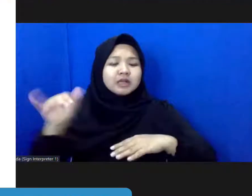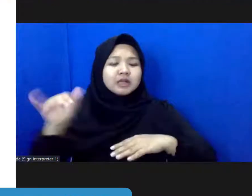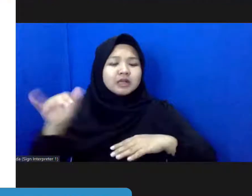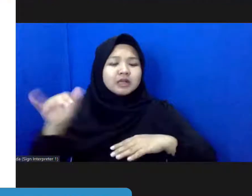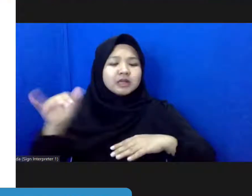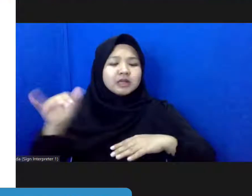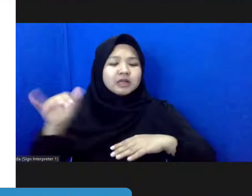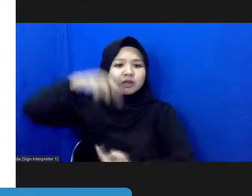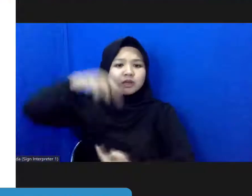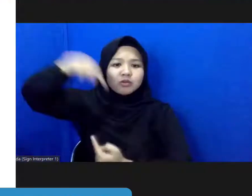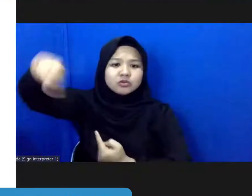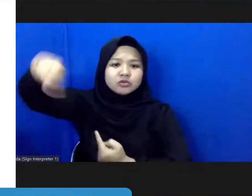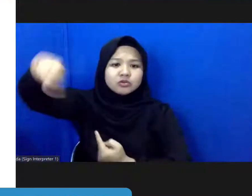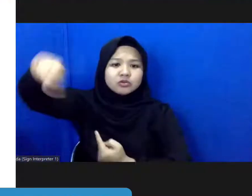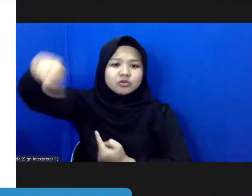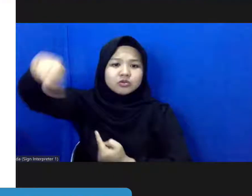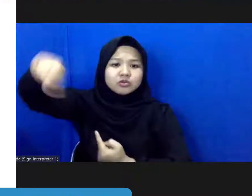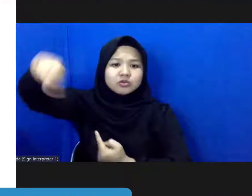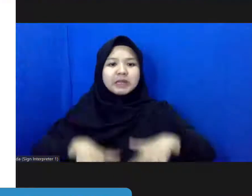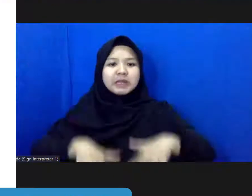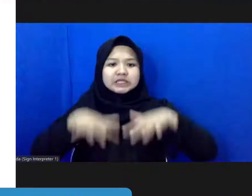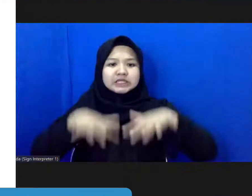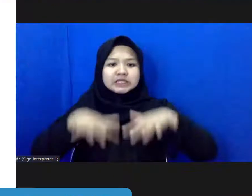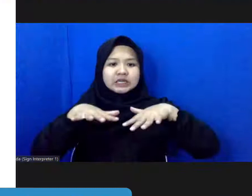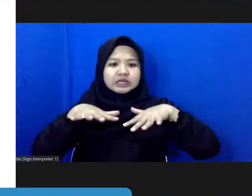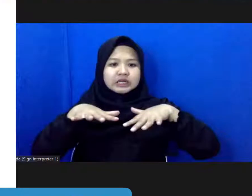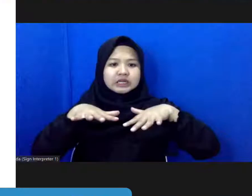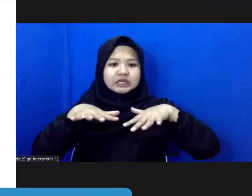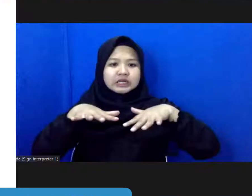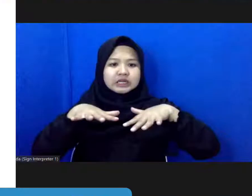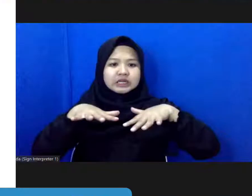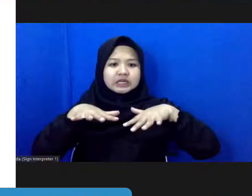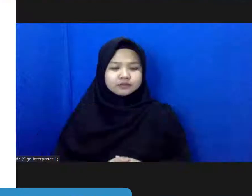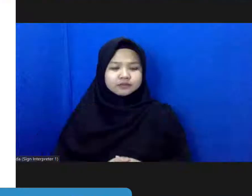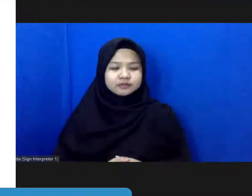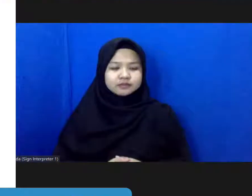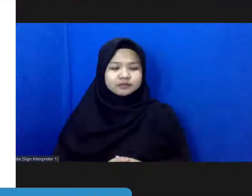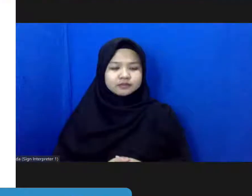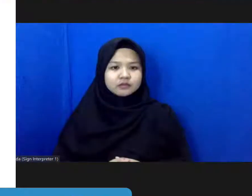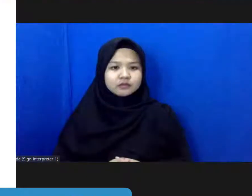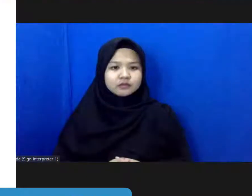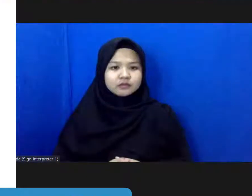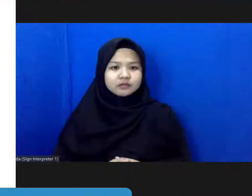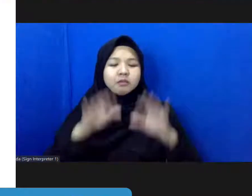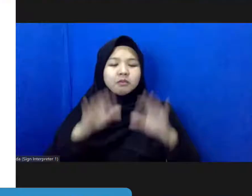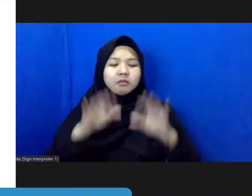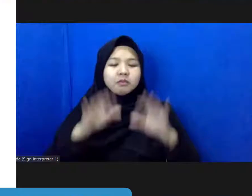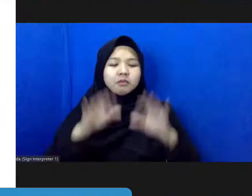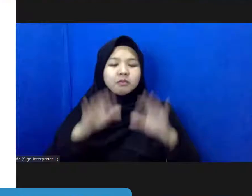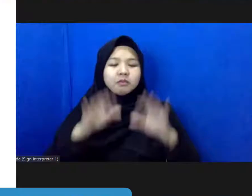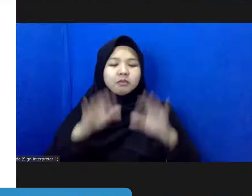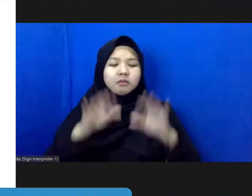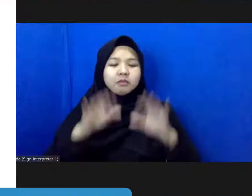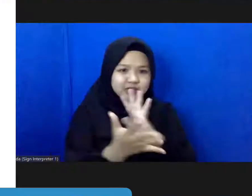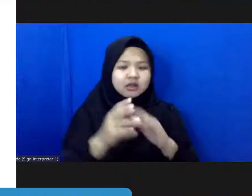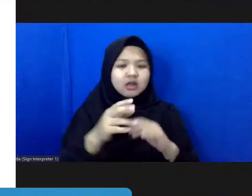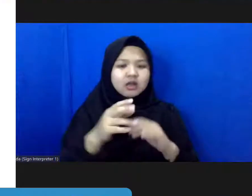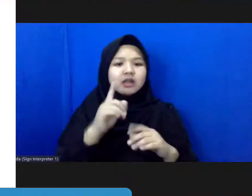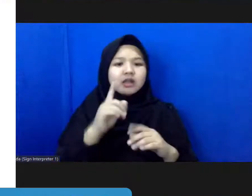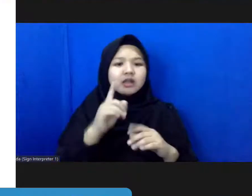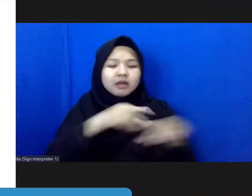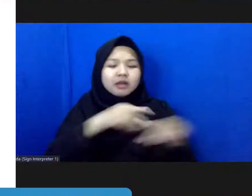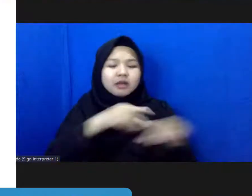and floods, etc. As I mentioned, Cox's Bazar district has been receiving Rohingya refugees since